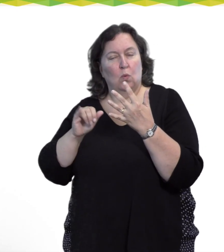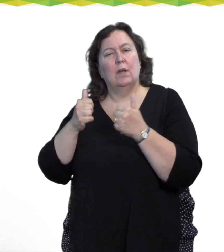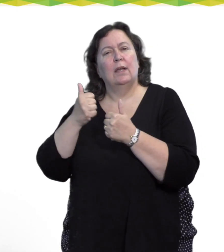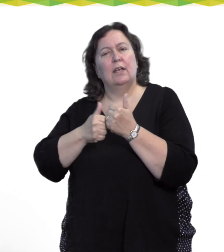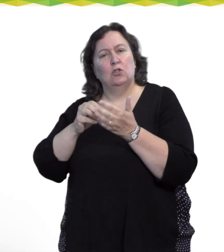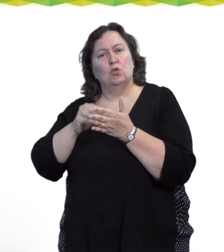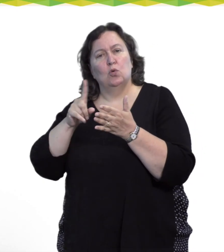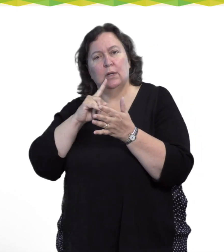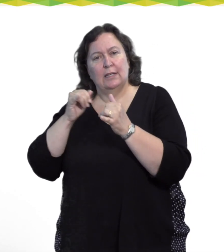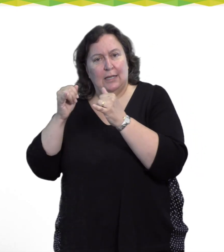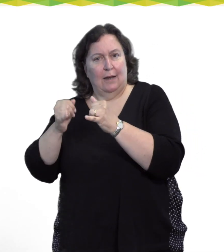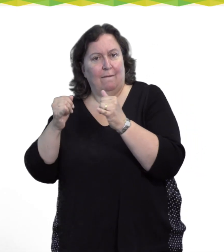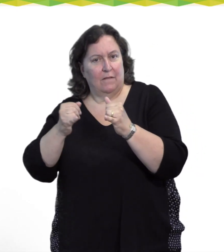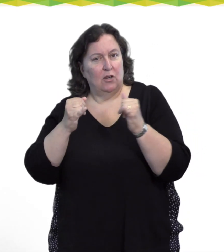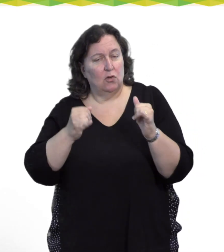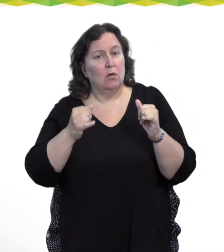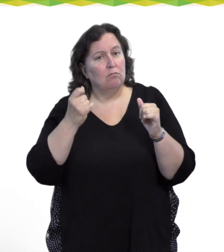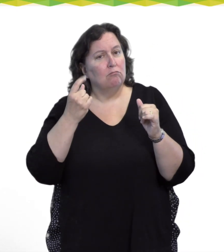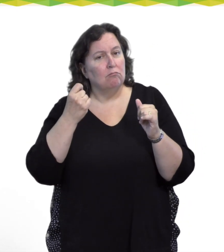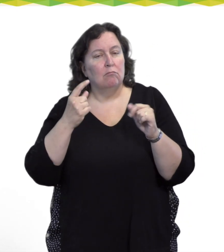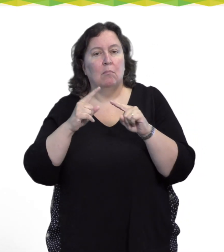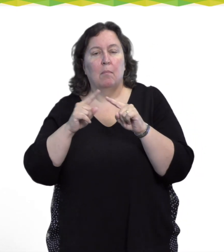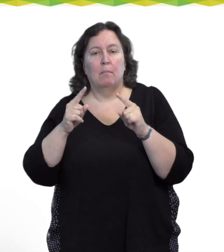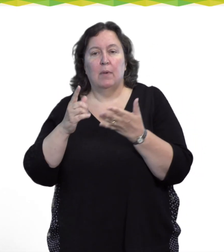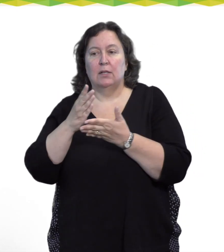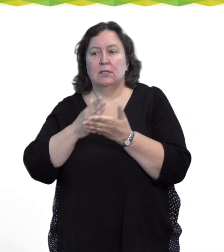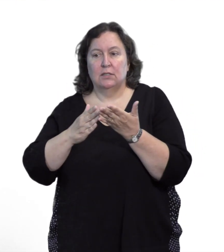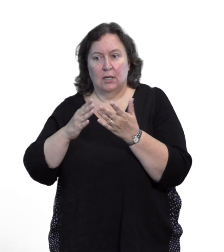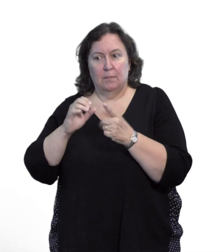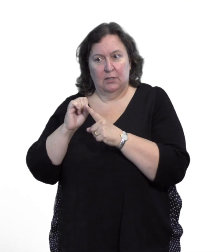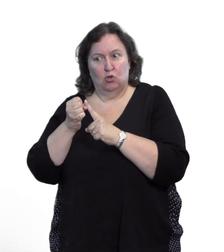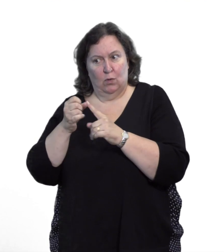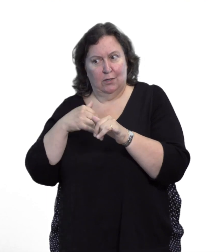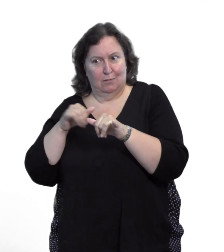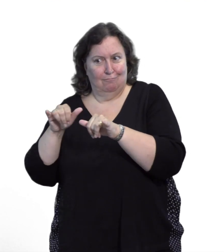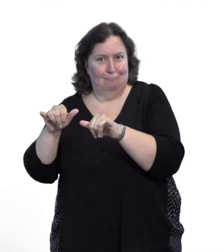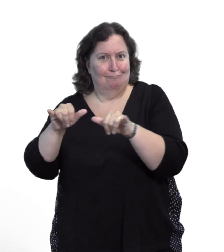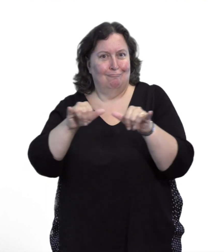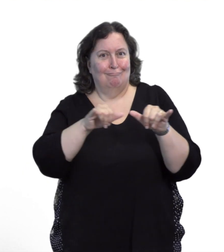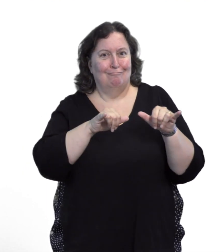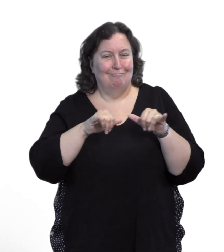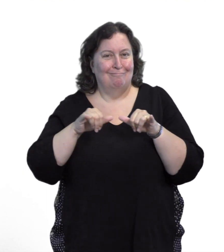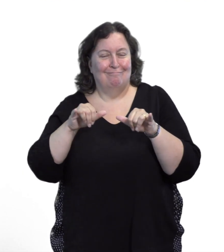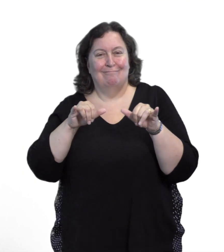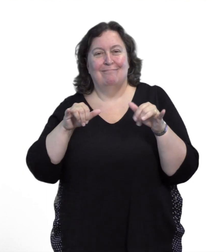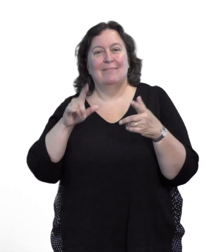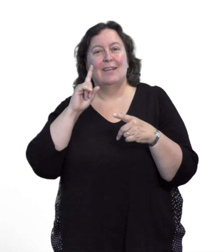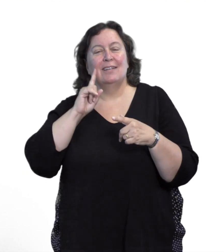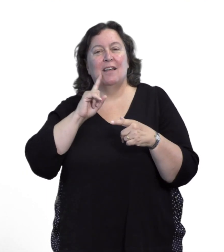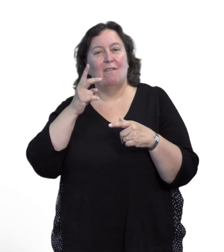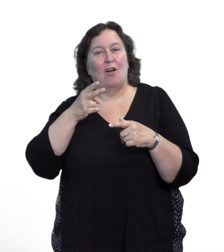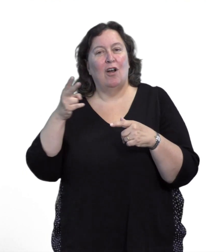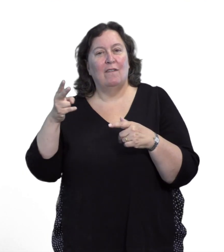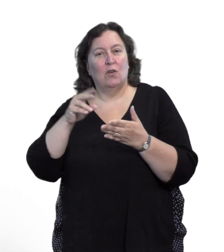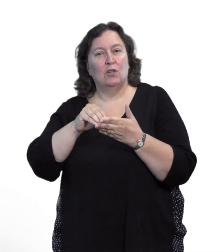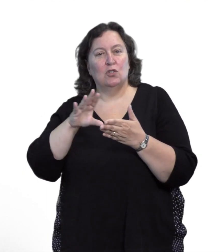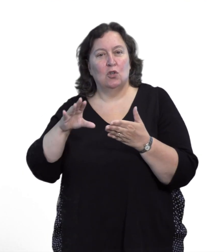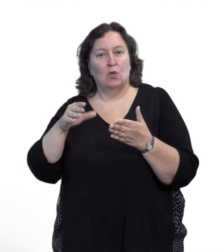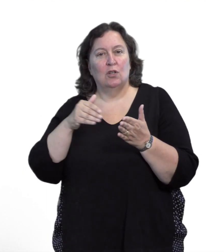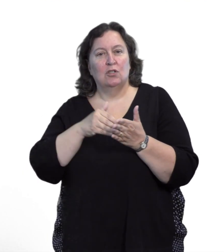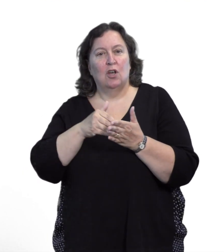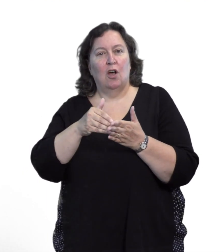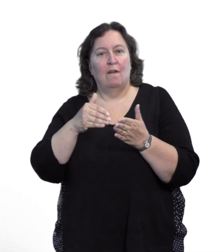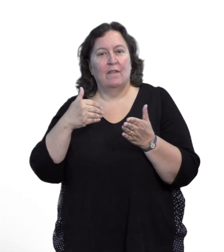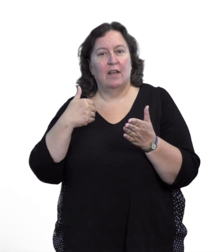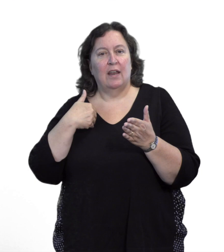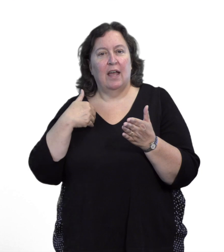individual, but there are some situations they may have in common. Deaf and hard of hearing students often have their needs